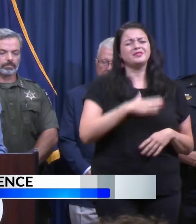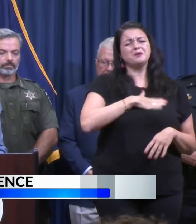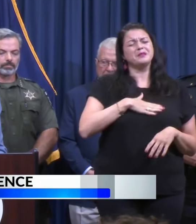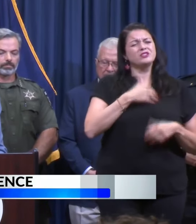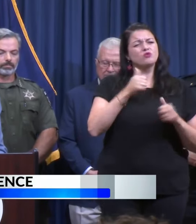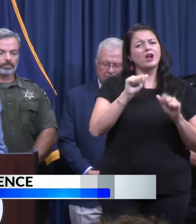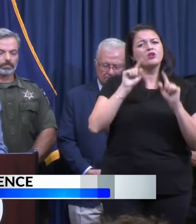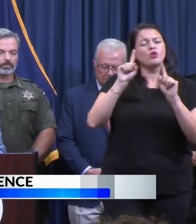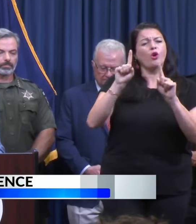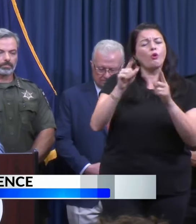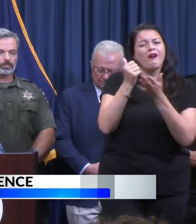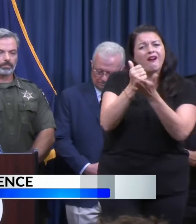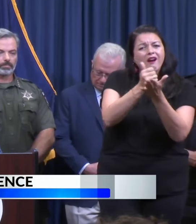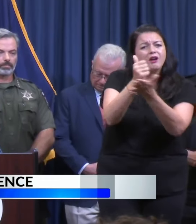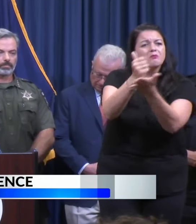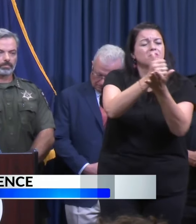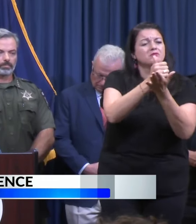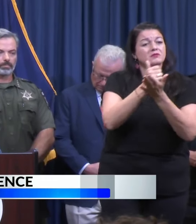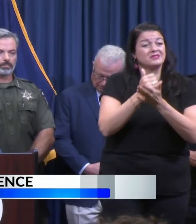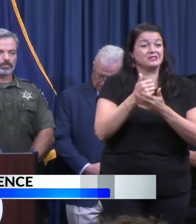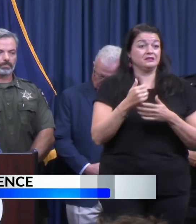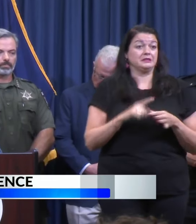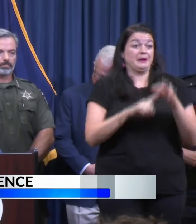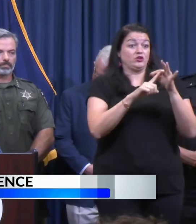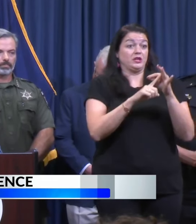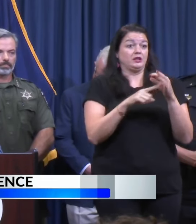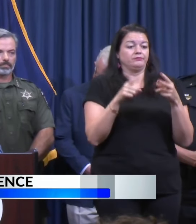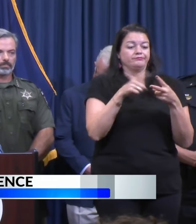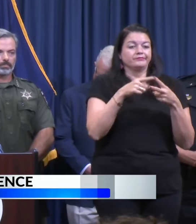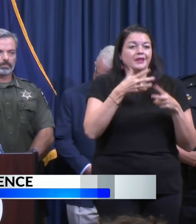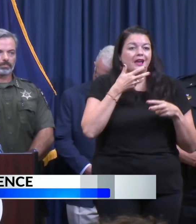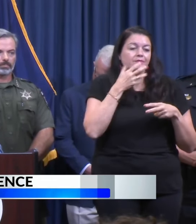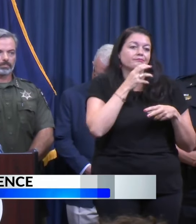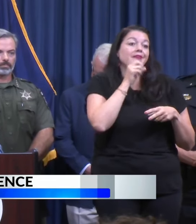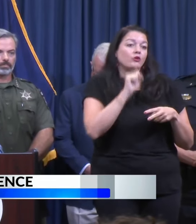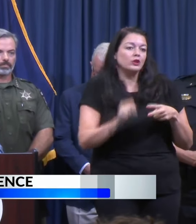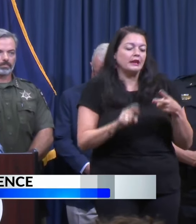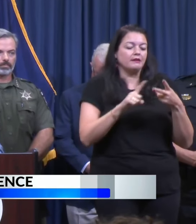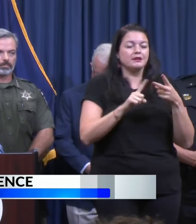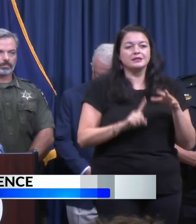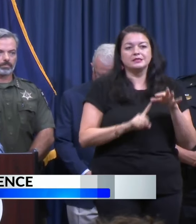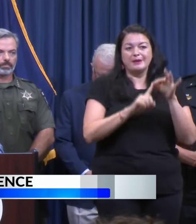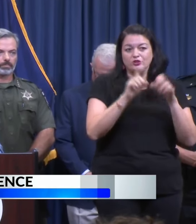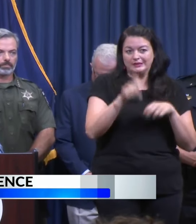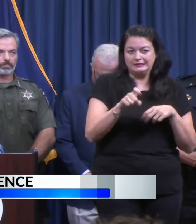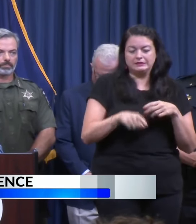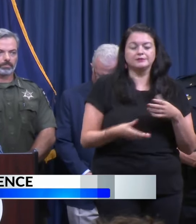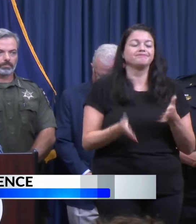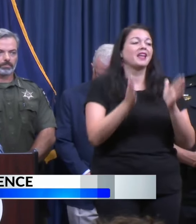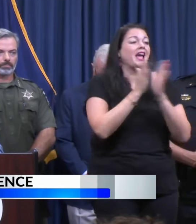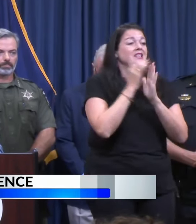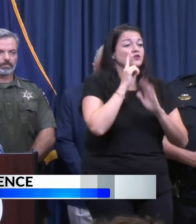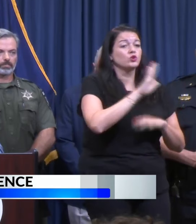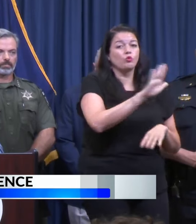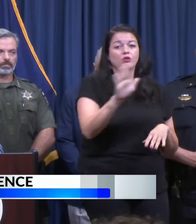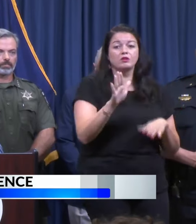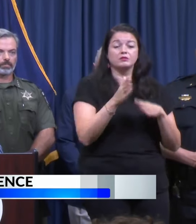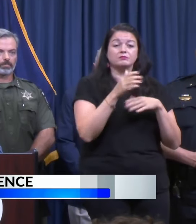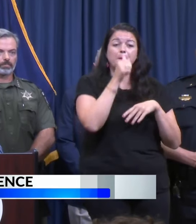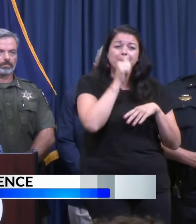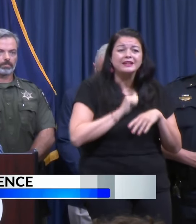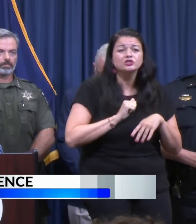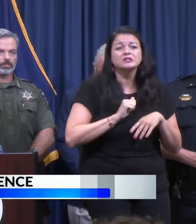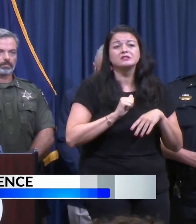especially the elderly and those with special needs. In closing, I ask for your cooperation, your patience, and your support for one